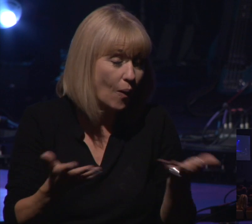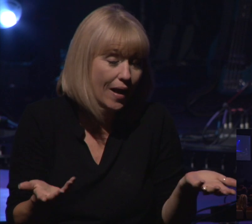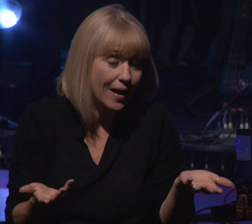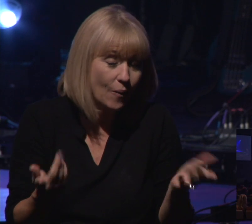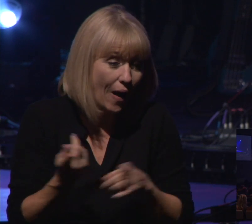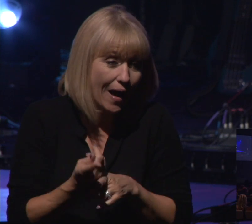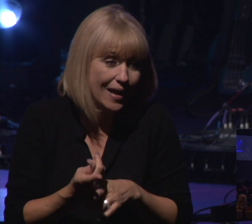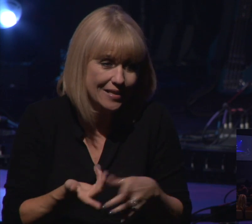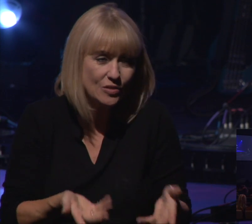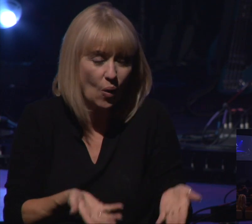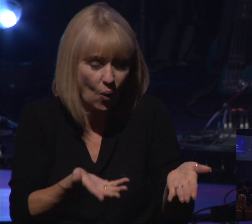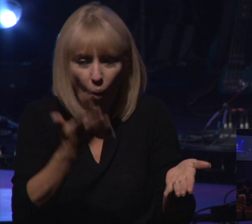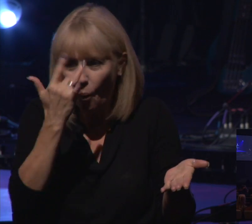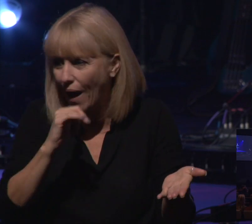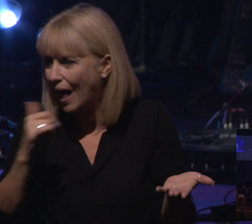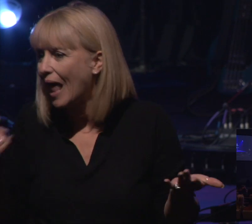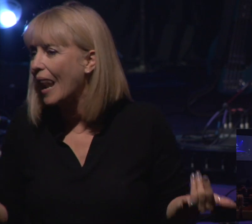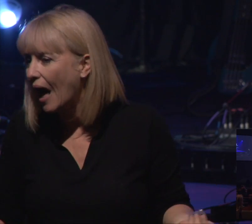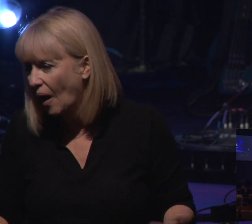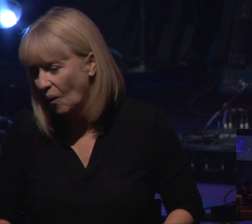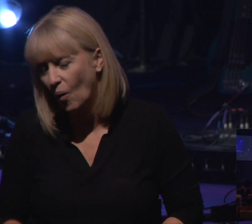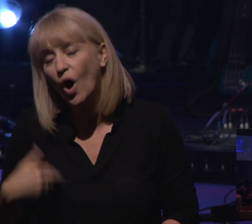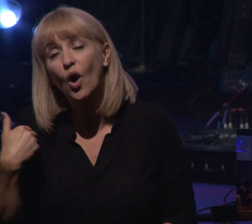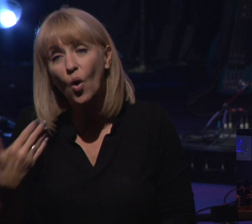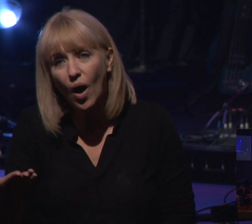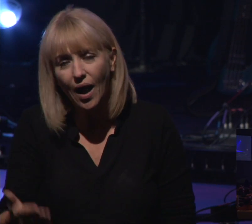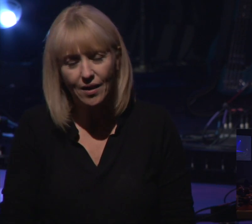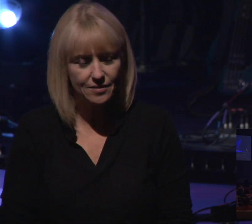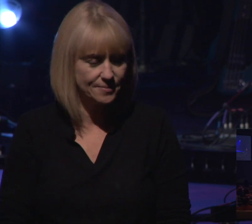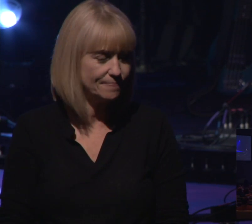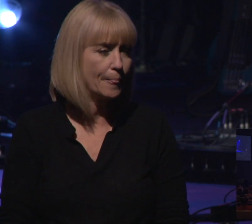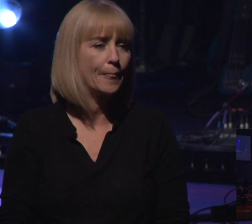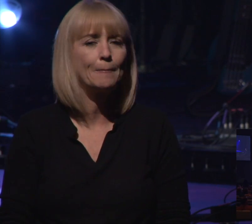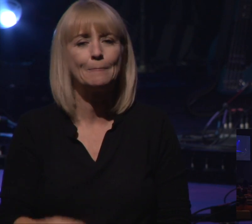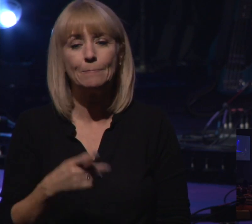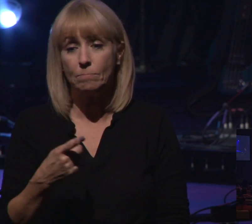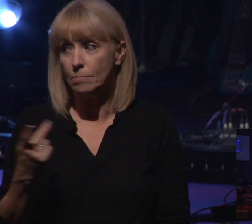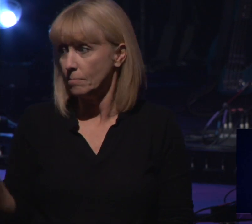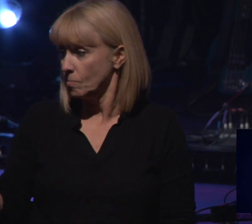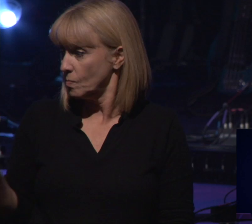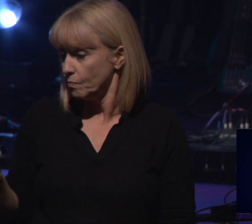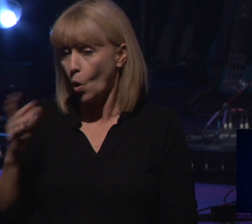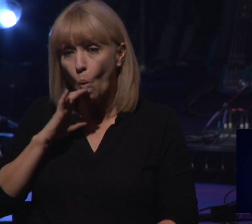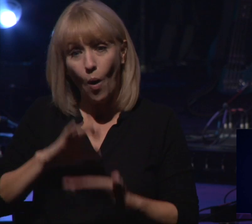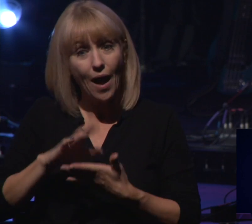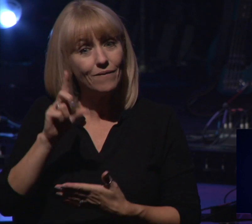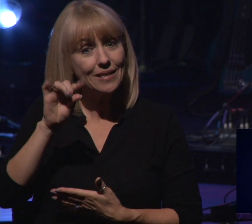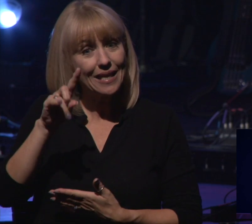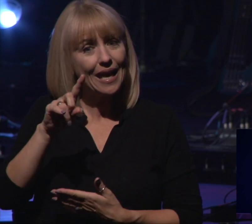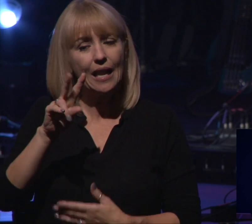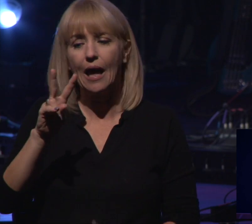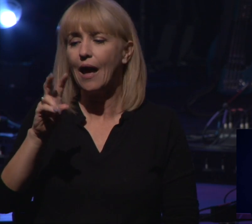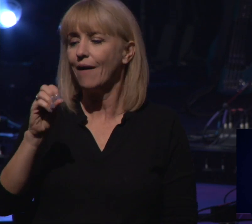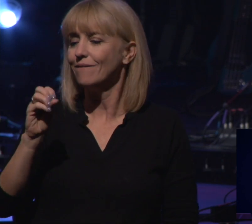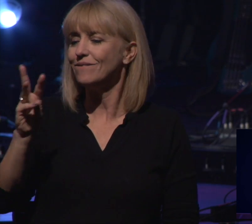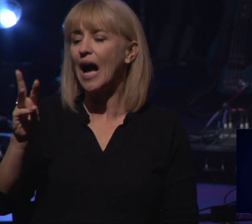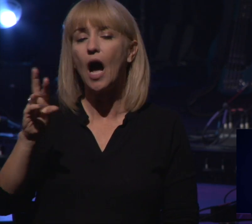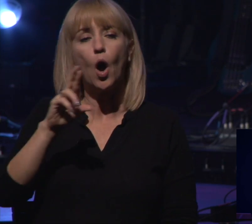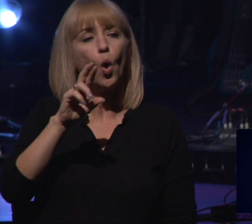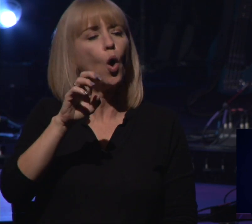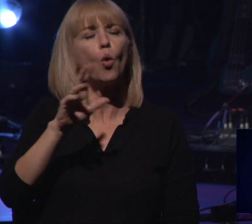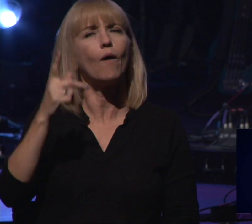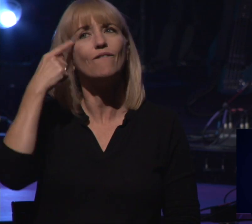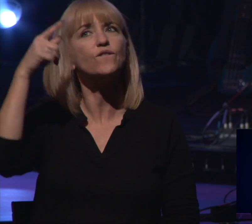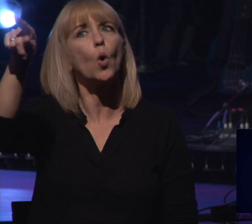them eventually anyway. So how about right now? Let's just do that. And so saying, something about after we've been married for a while, Gene and I, we did a